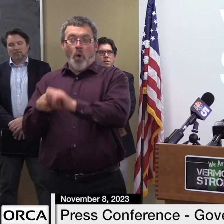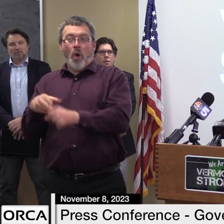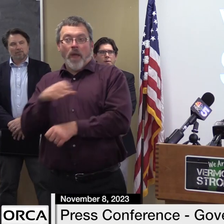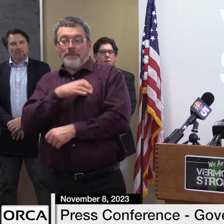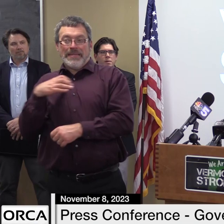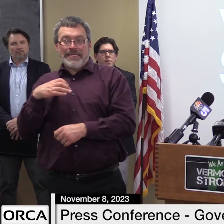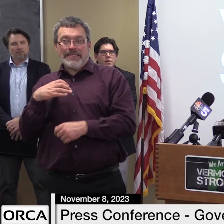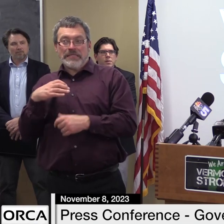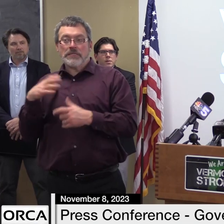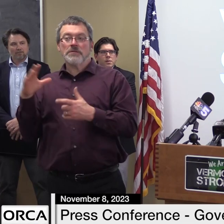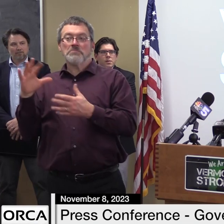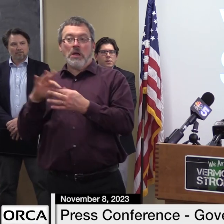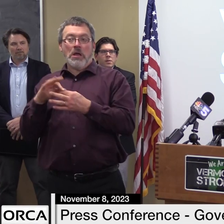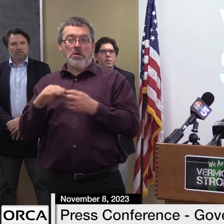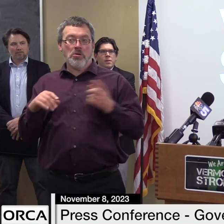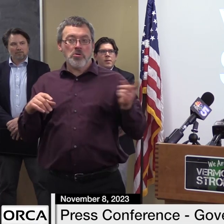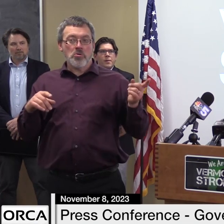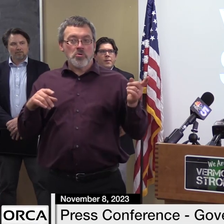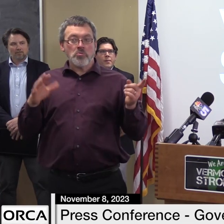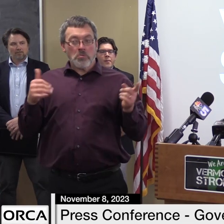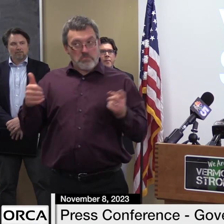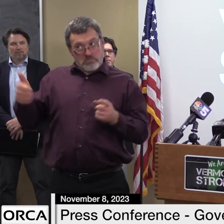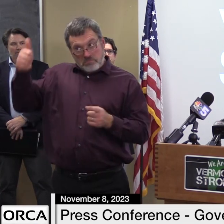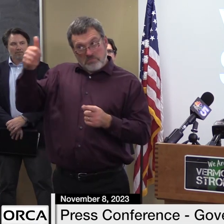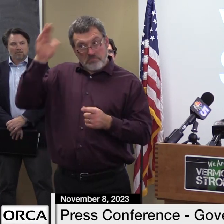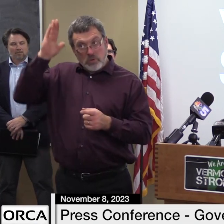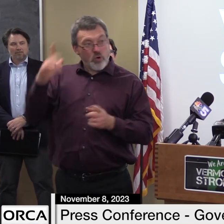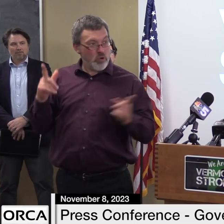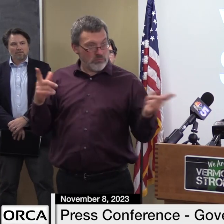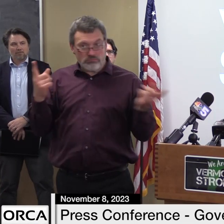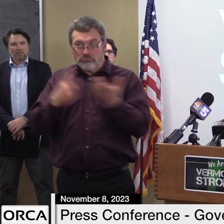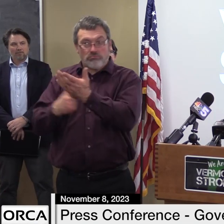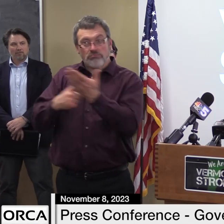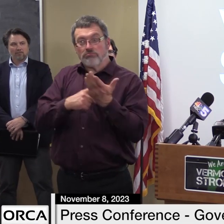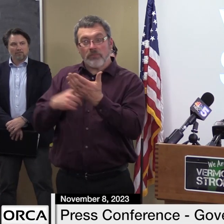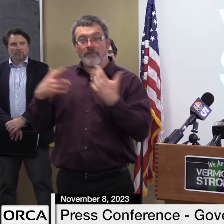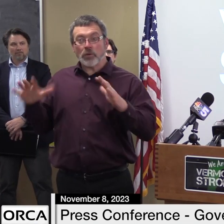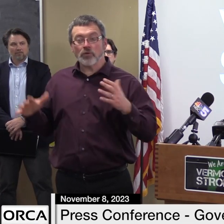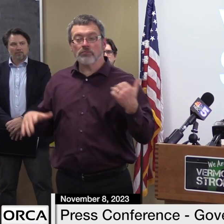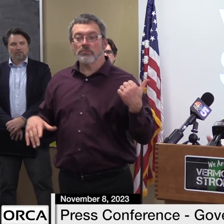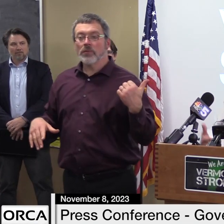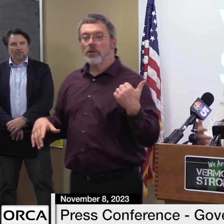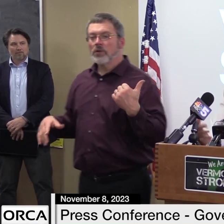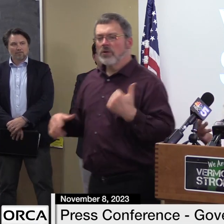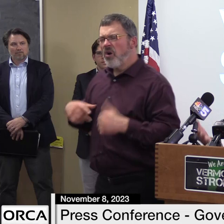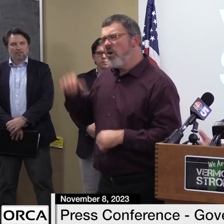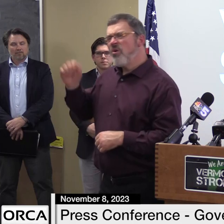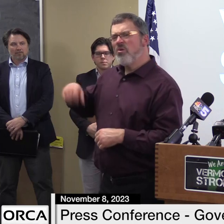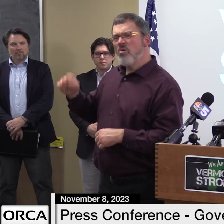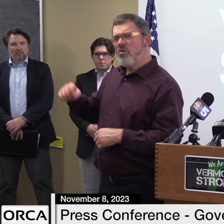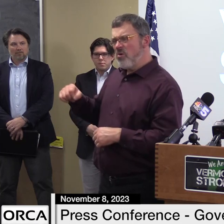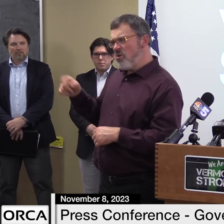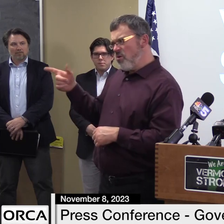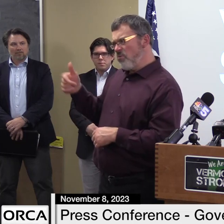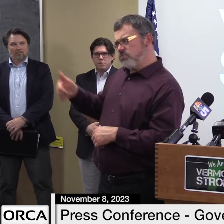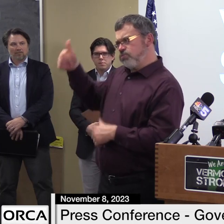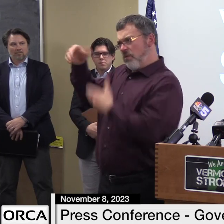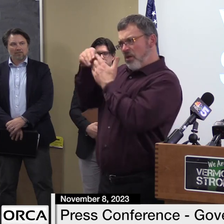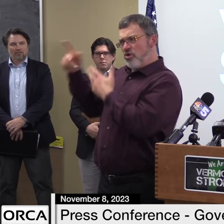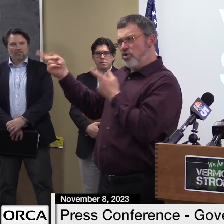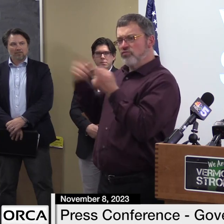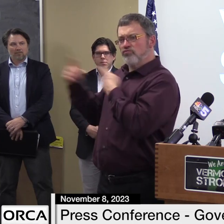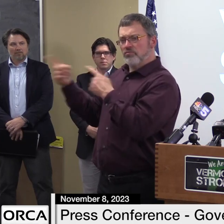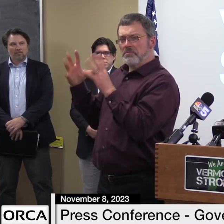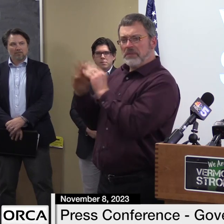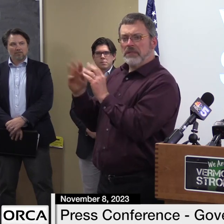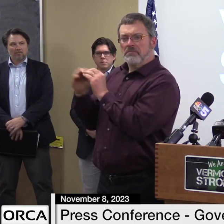down these priorities? And what does that communication look like right now? We'll work with legislative leadership as well as the chairs of committees, appropriate